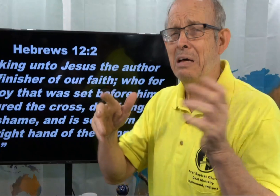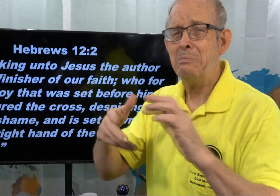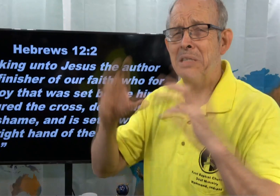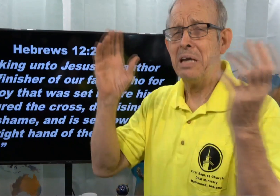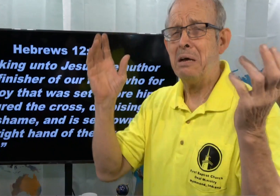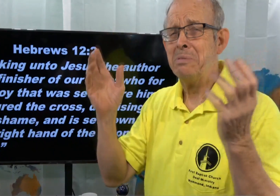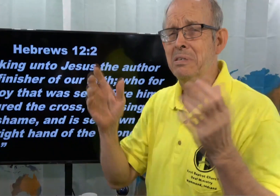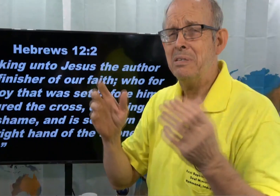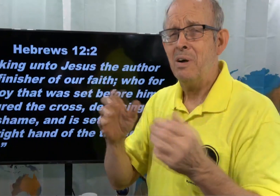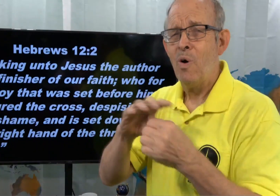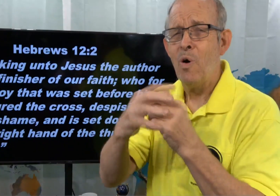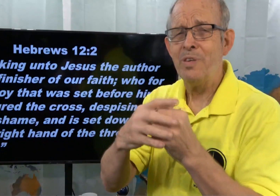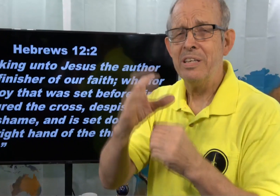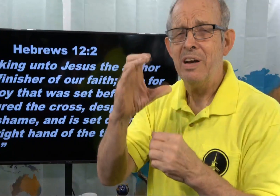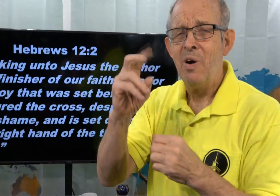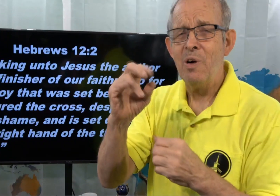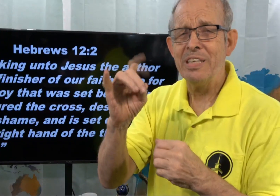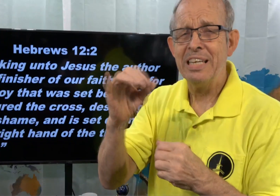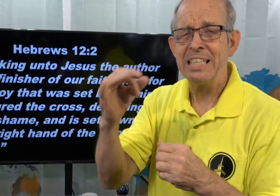My job, open the team.